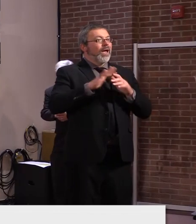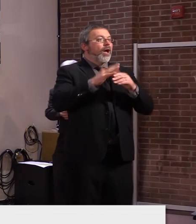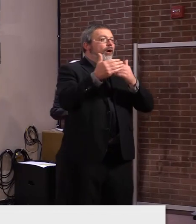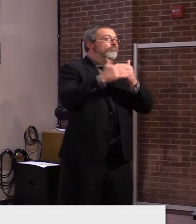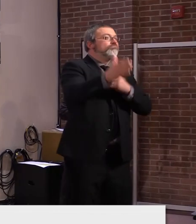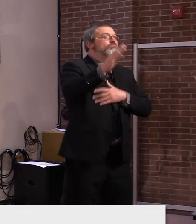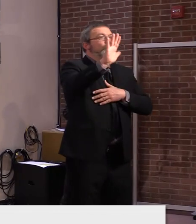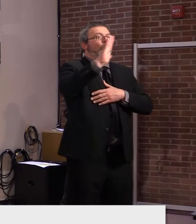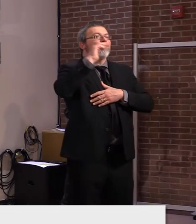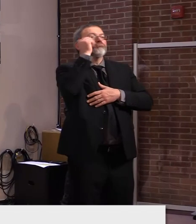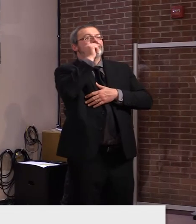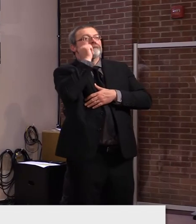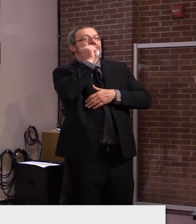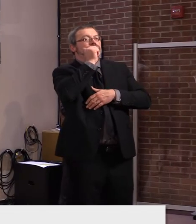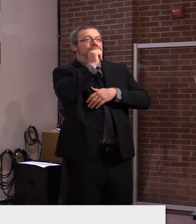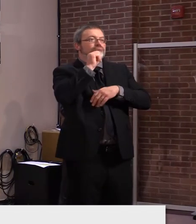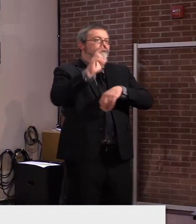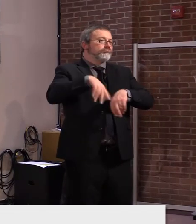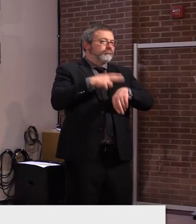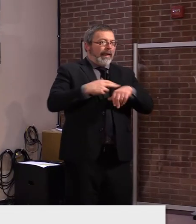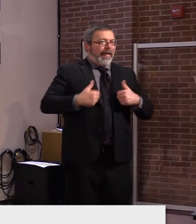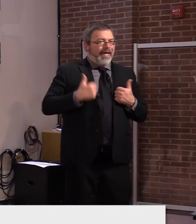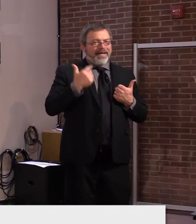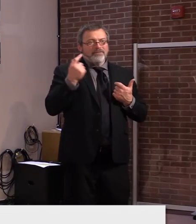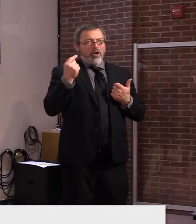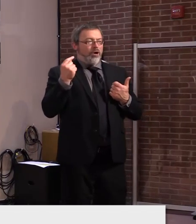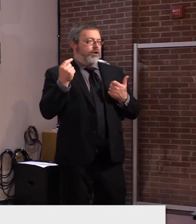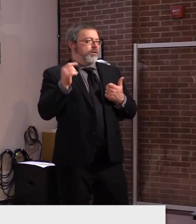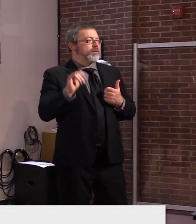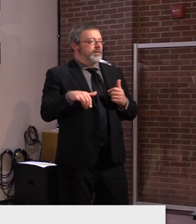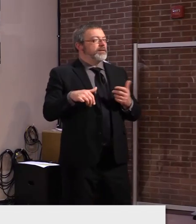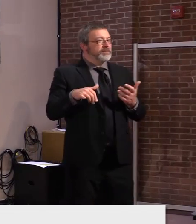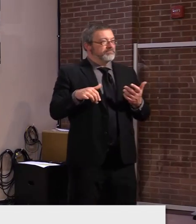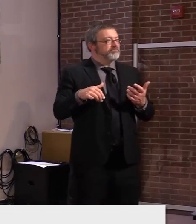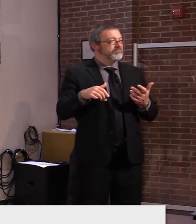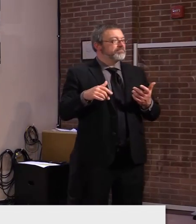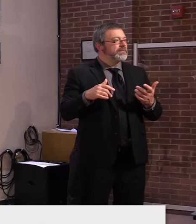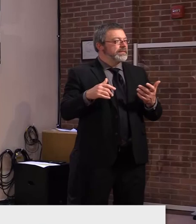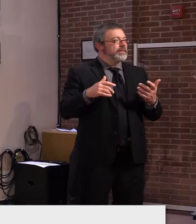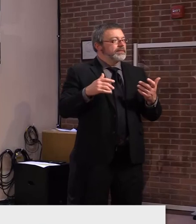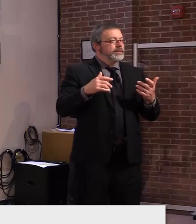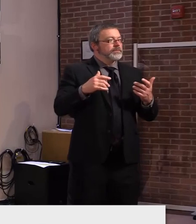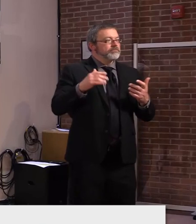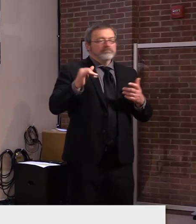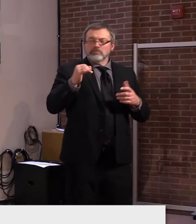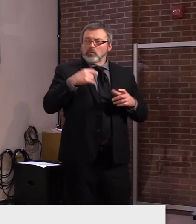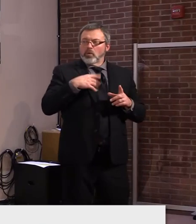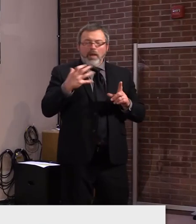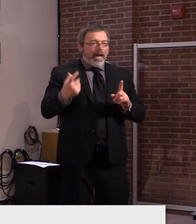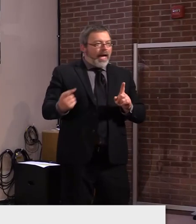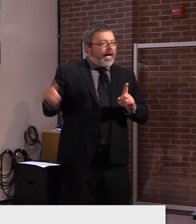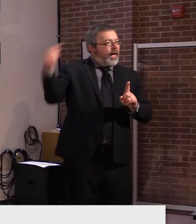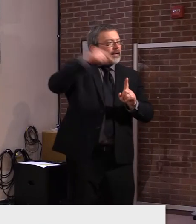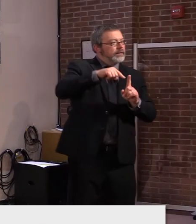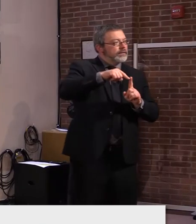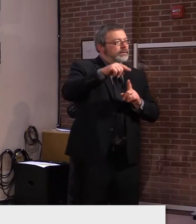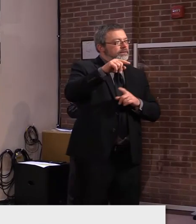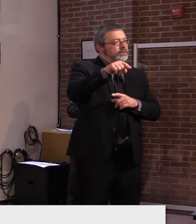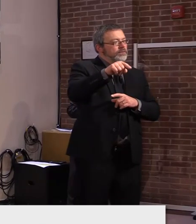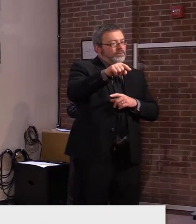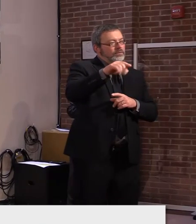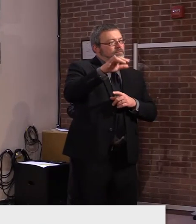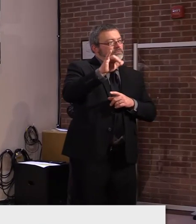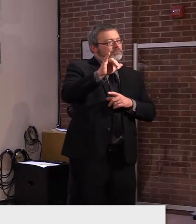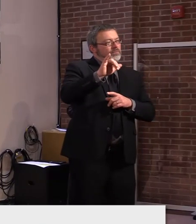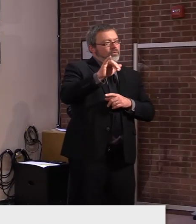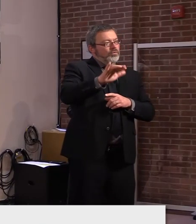testing, is certainly going to be useful. I want to go back just, and I'll let Dr. Kelso add to that, but